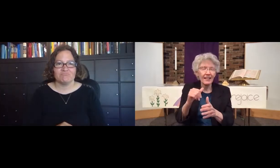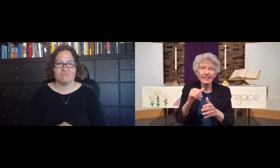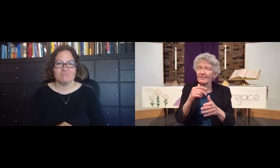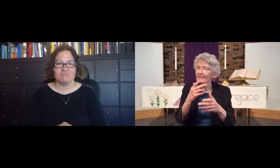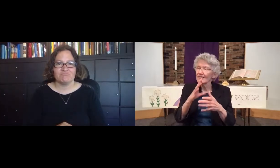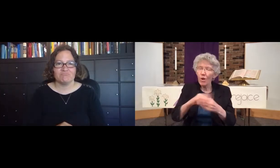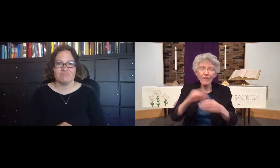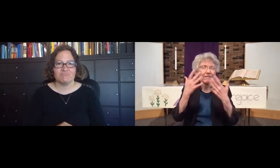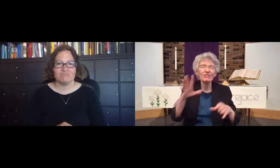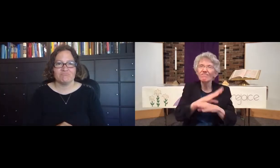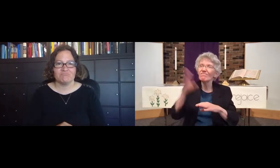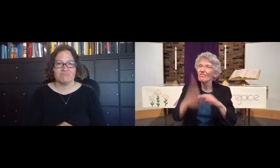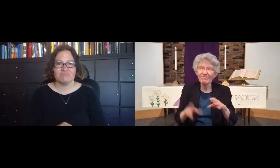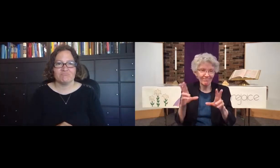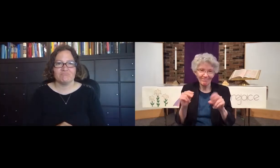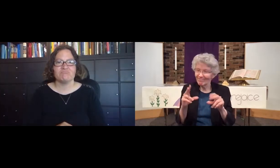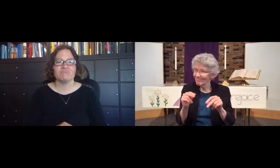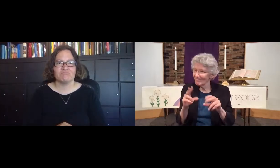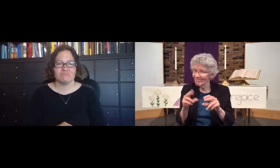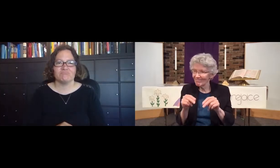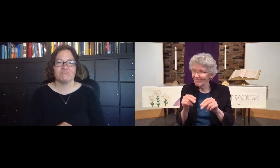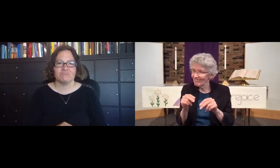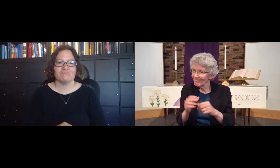is not the end of the story. No.